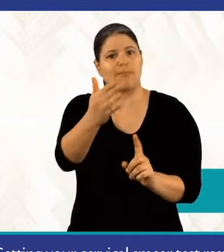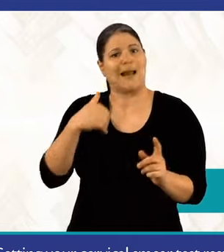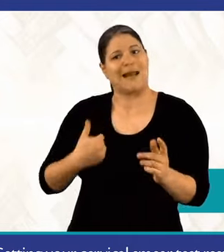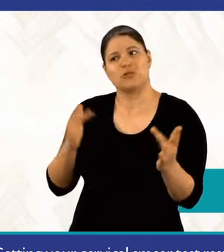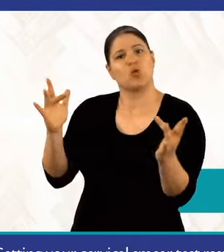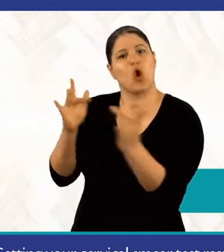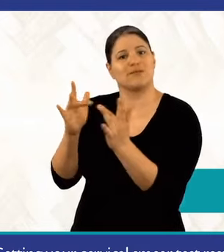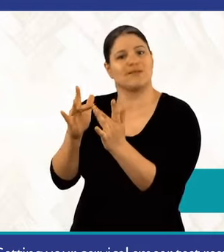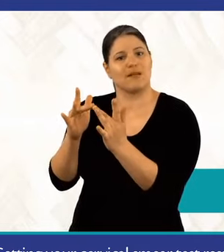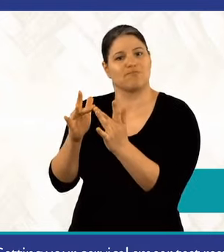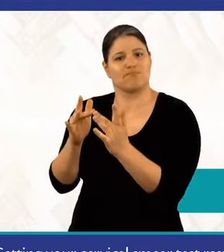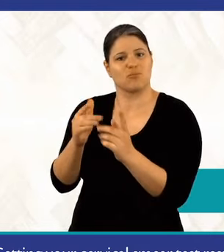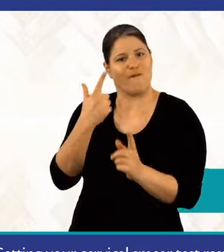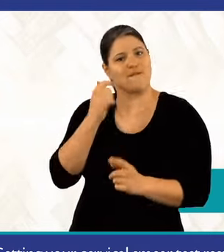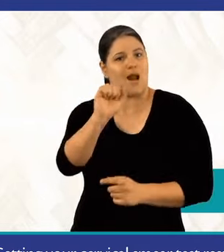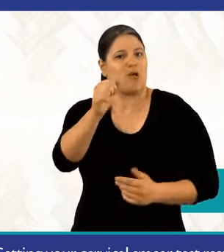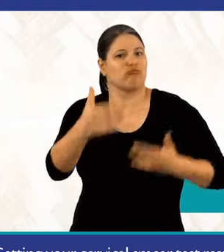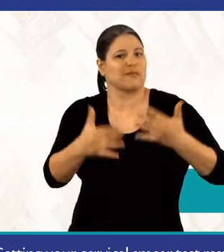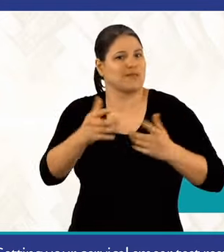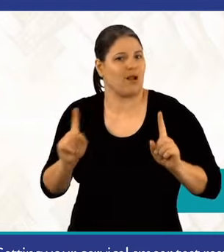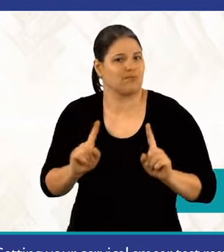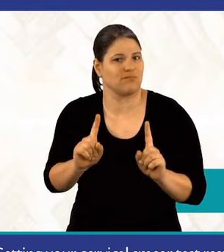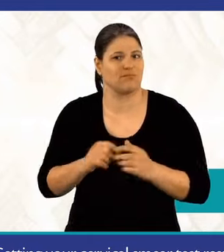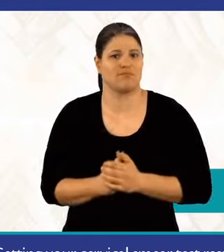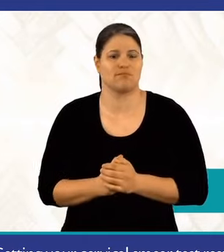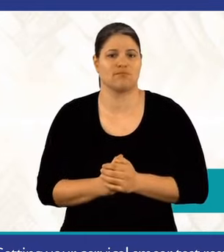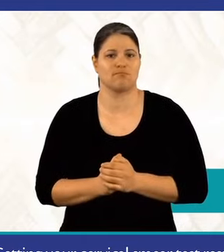You will need to contact your smear taker to get your results.